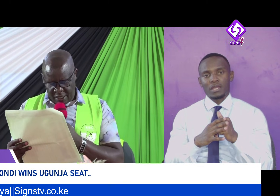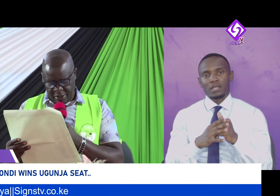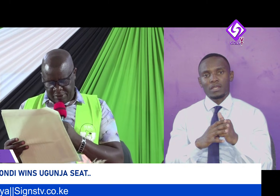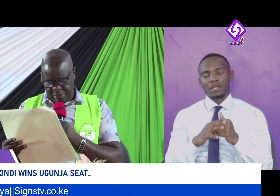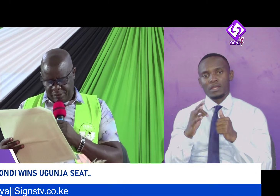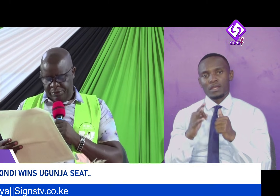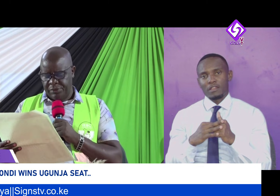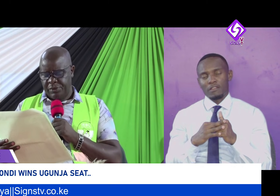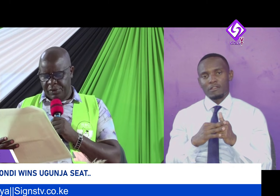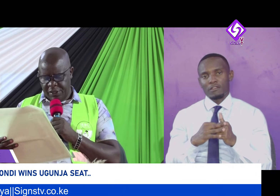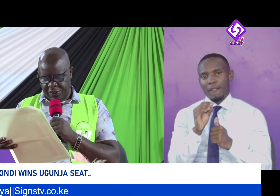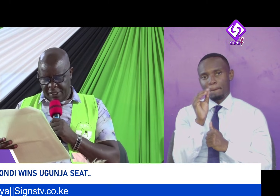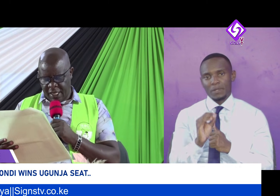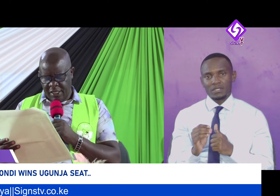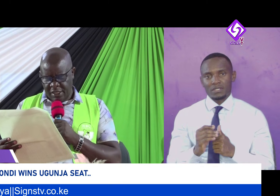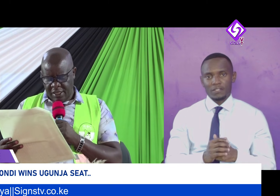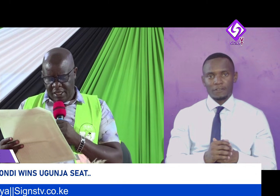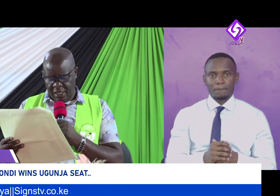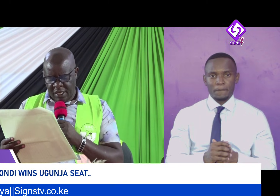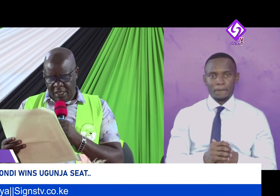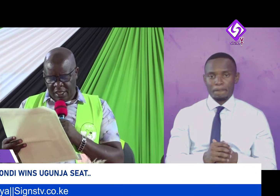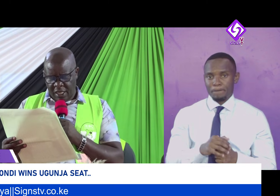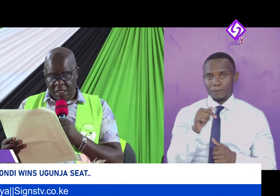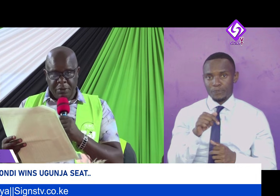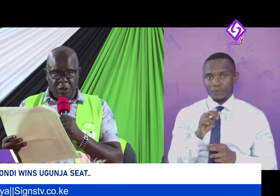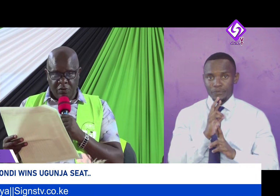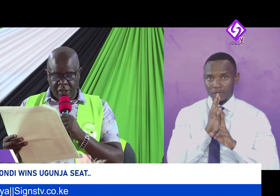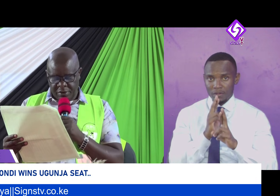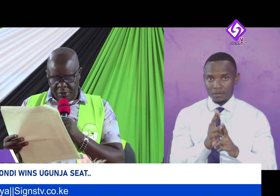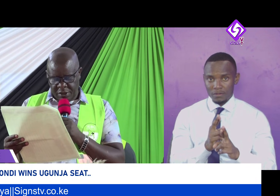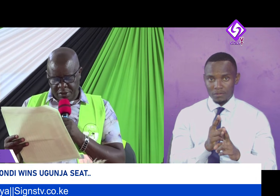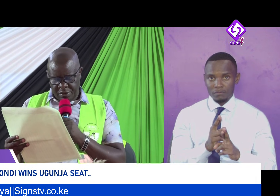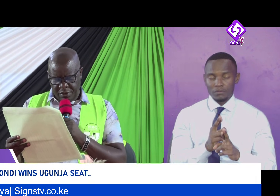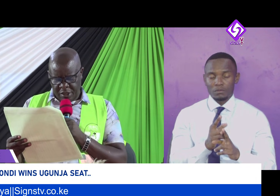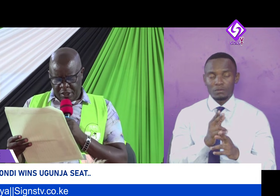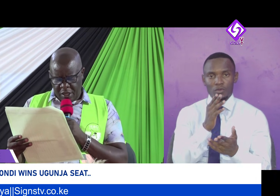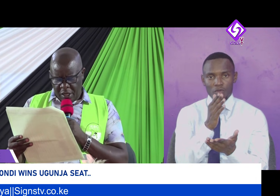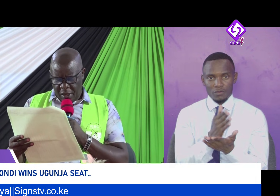24.981%. This result has been confirmed